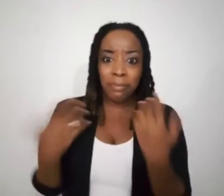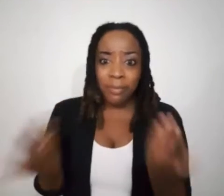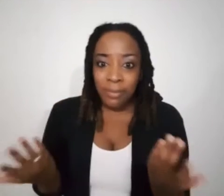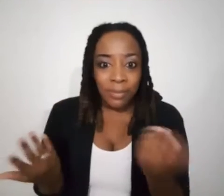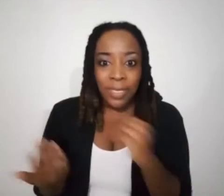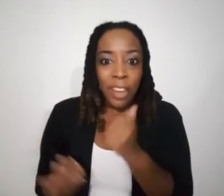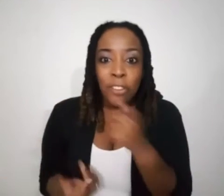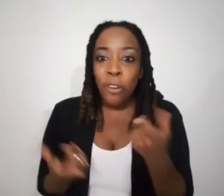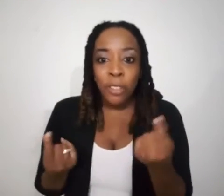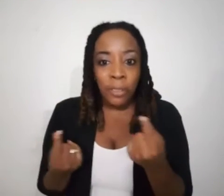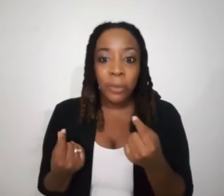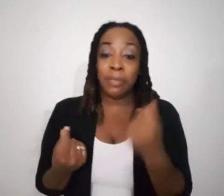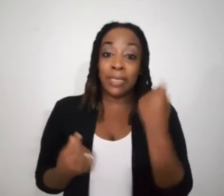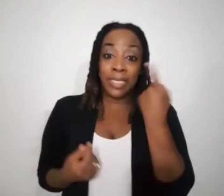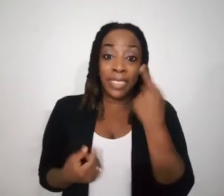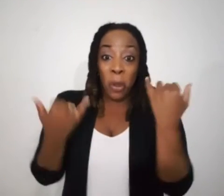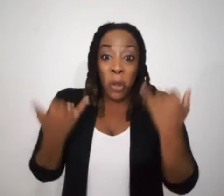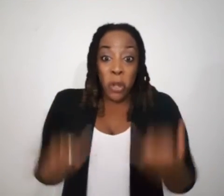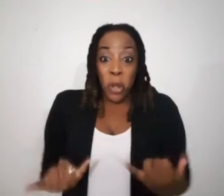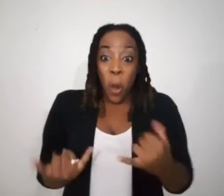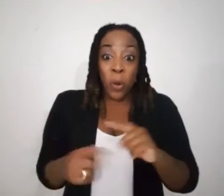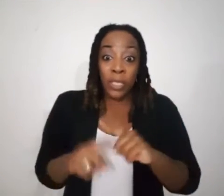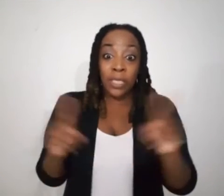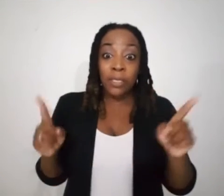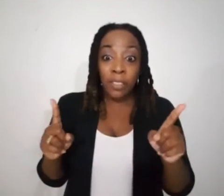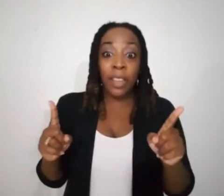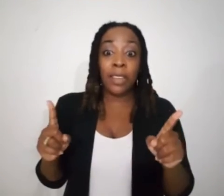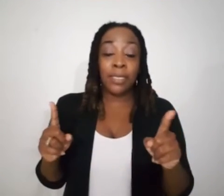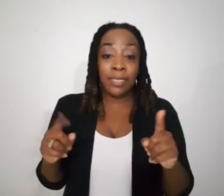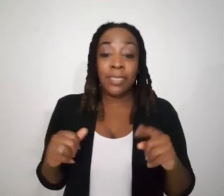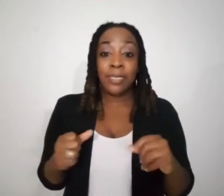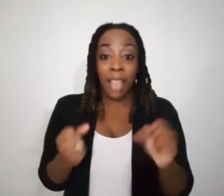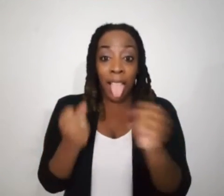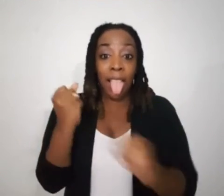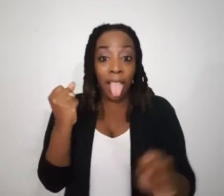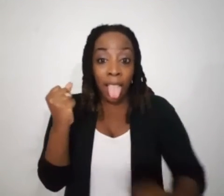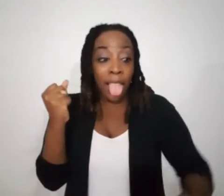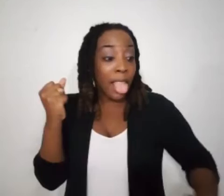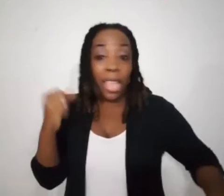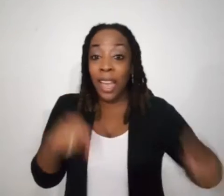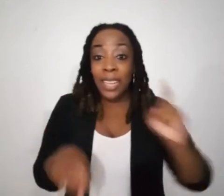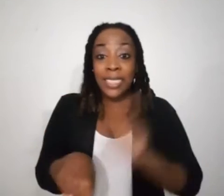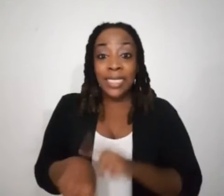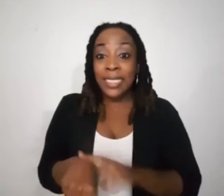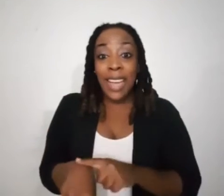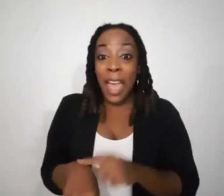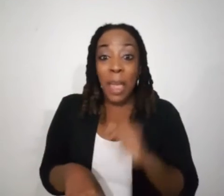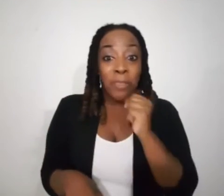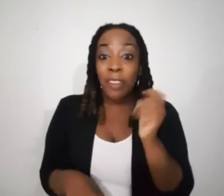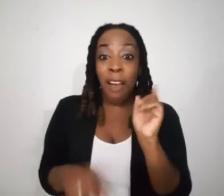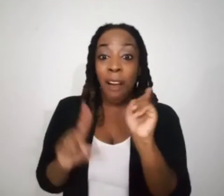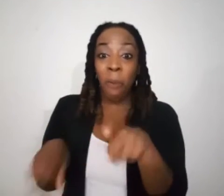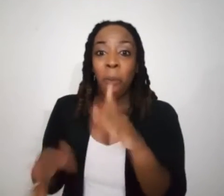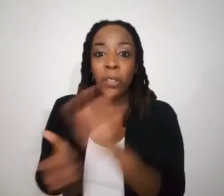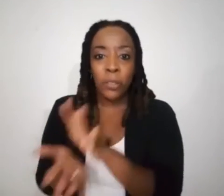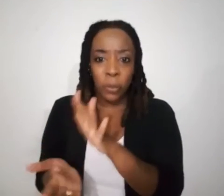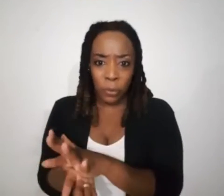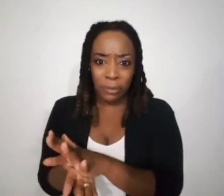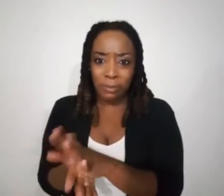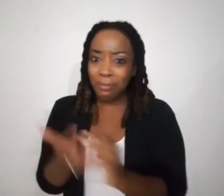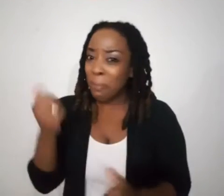school for so long. Many of them will have forgotten what that school structure is like. So please